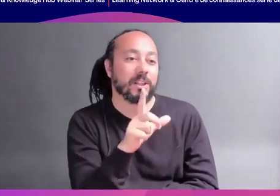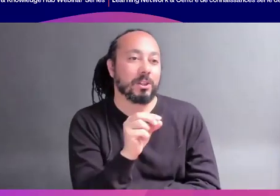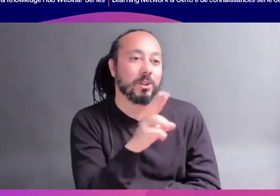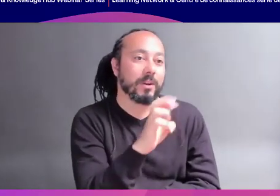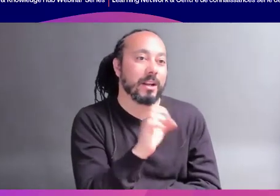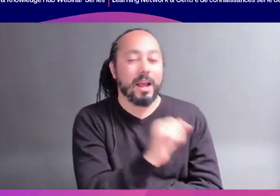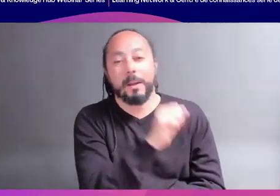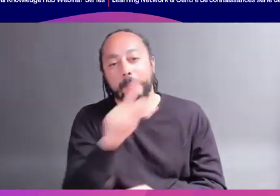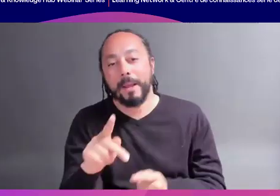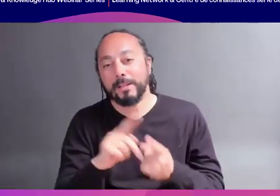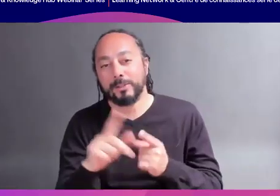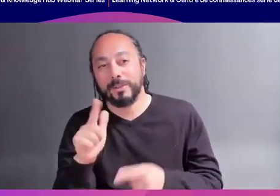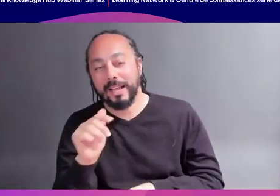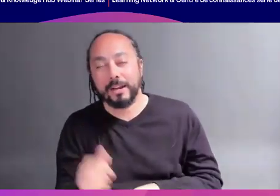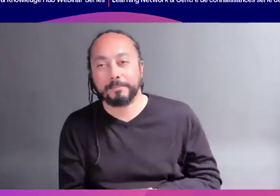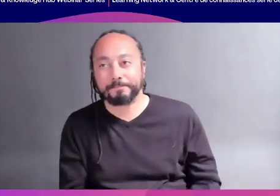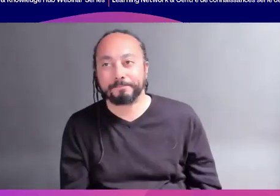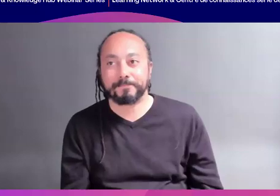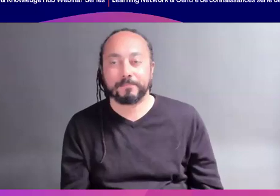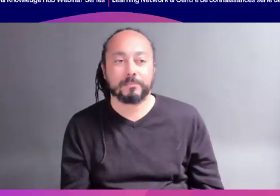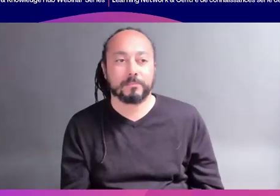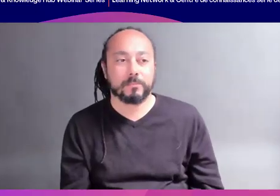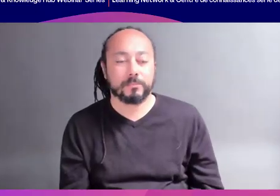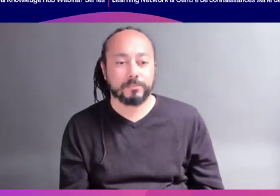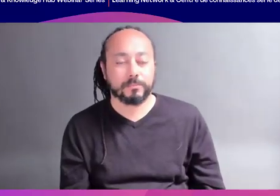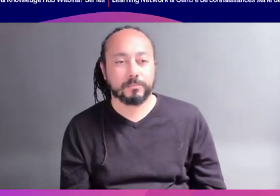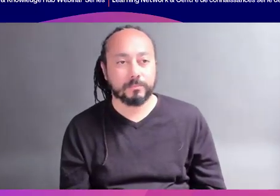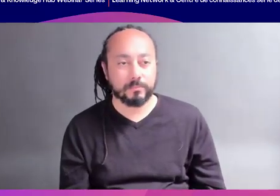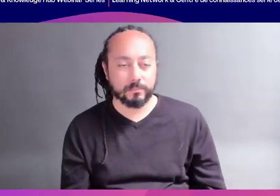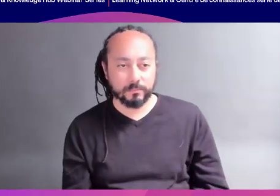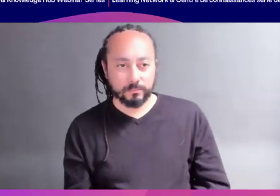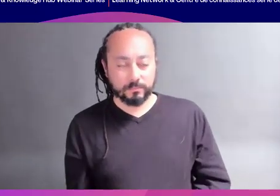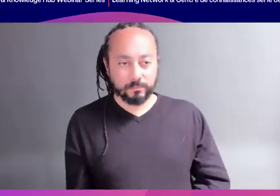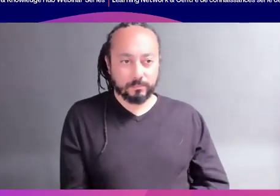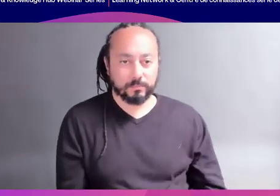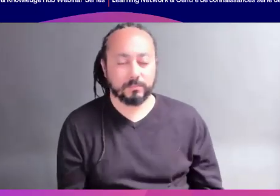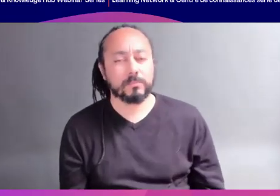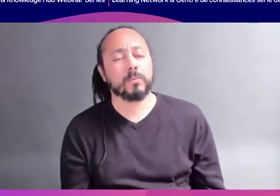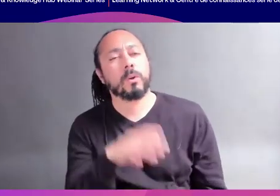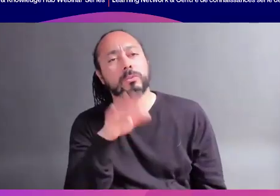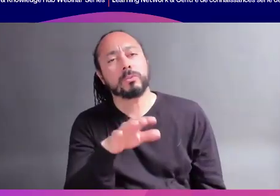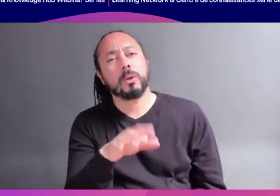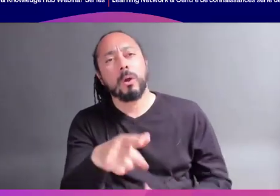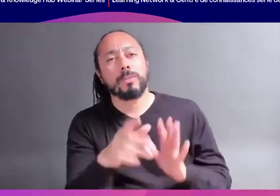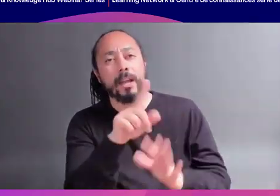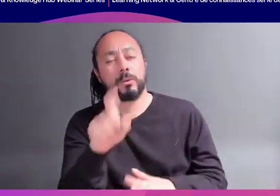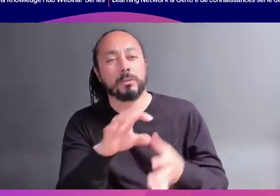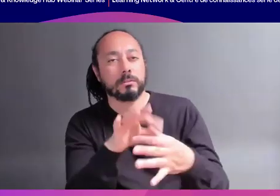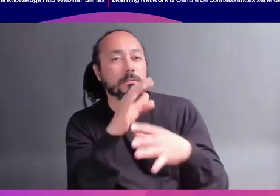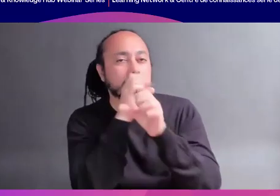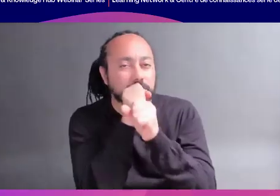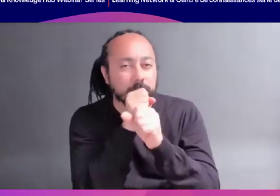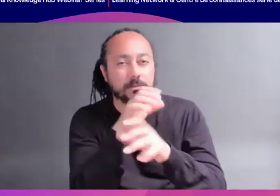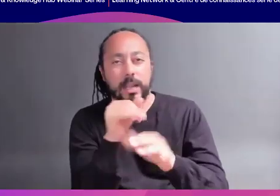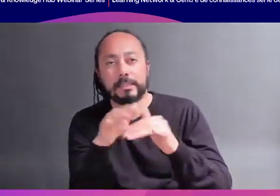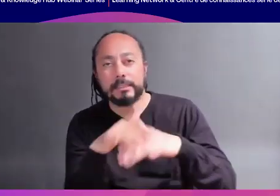going to come back to her at the end. Lorraine, because I wanted to pick up on this question around anonymity and space. And,